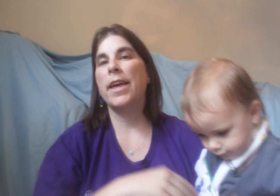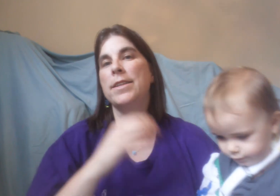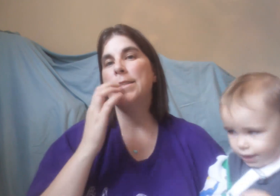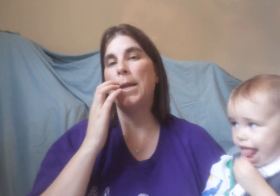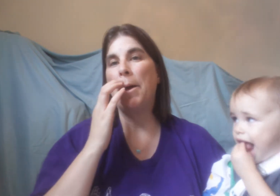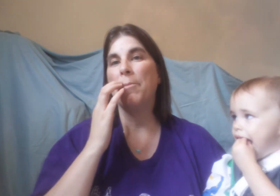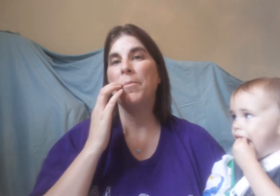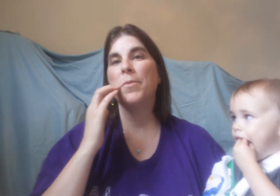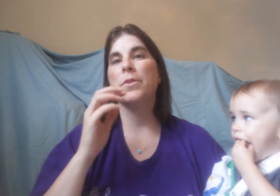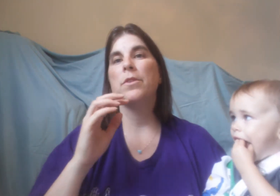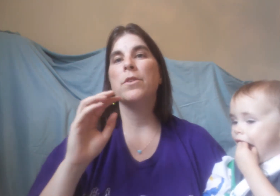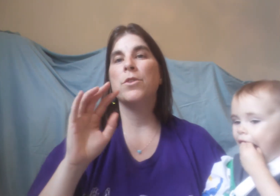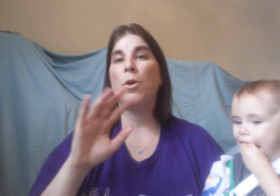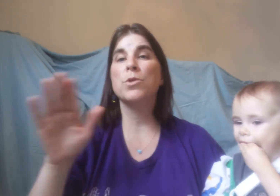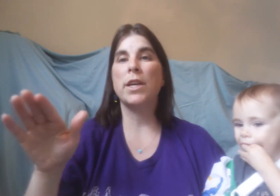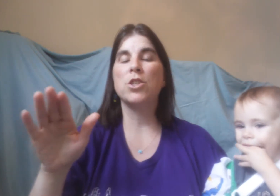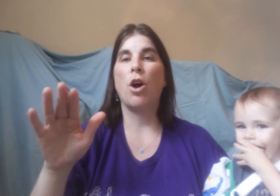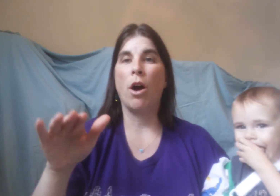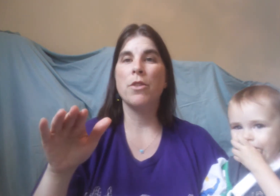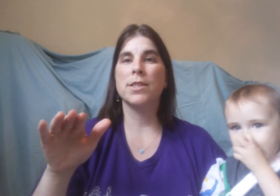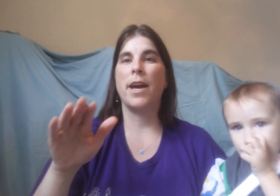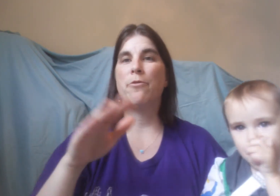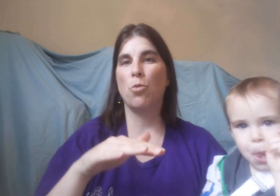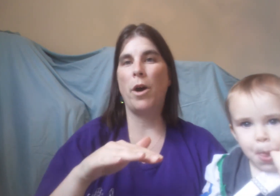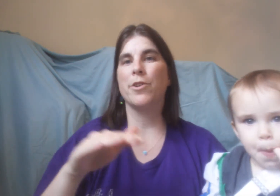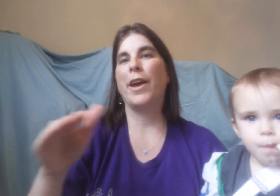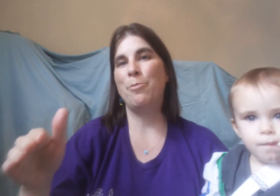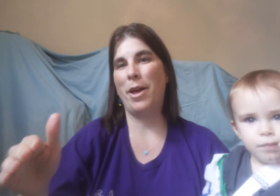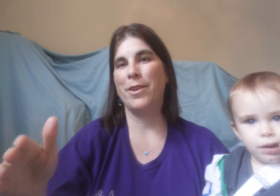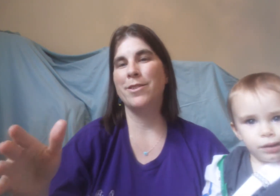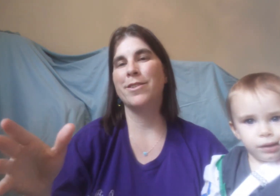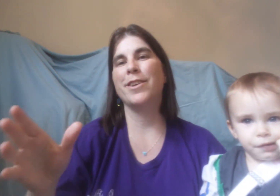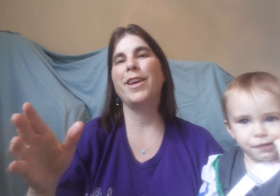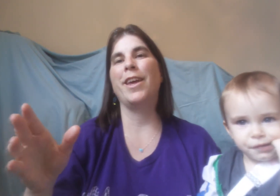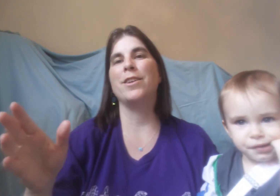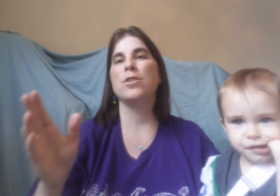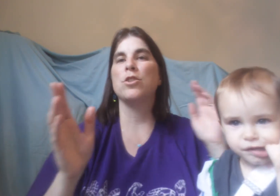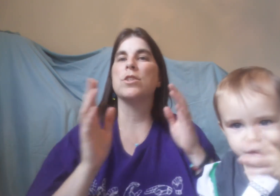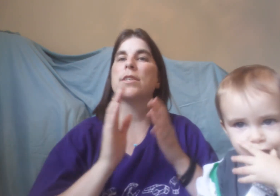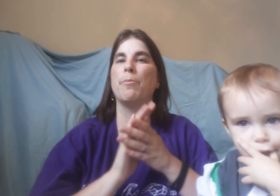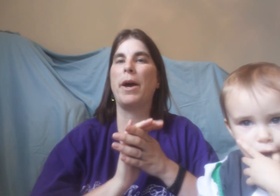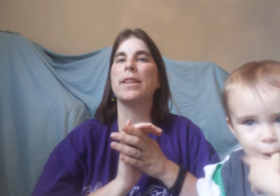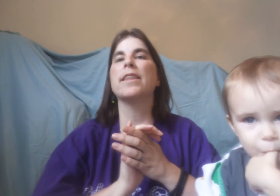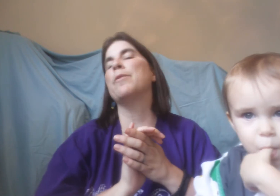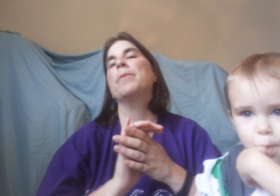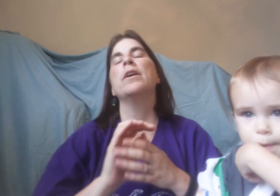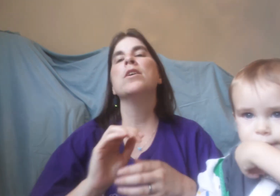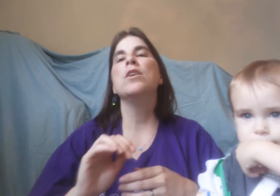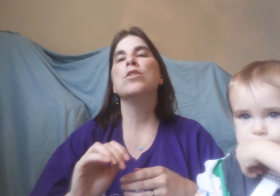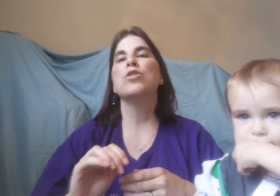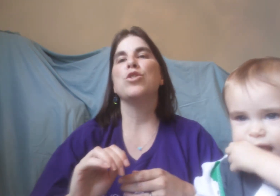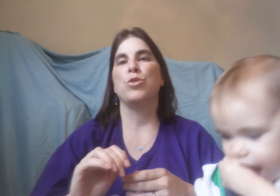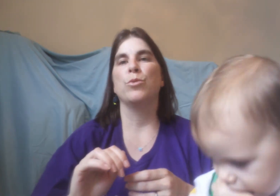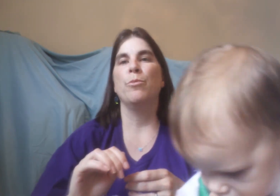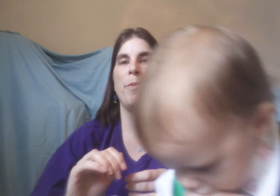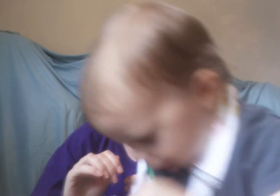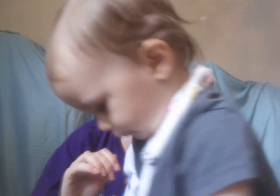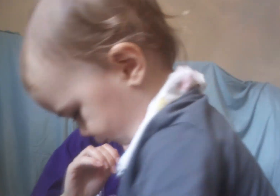And those each are the sign for water and melon, and you just combine them to make the sign